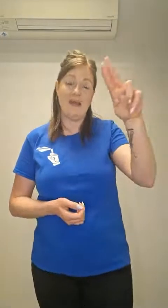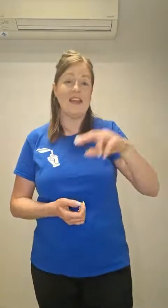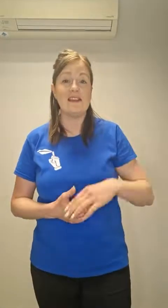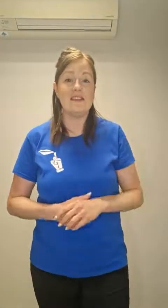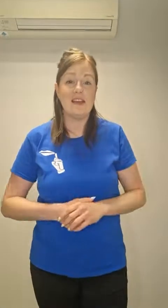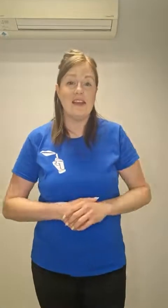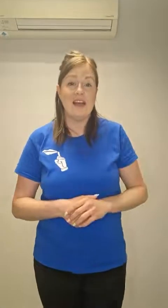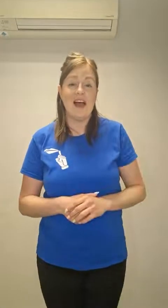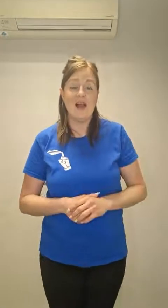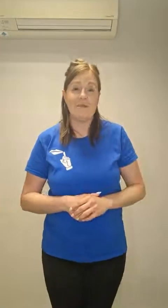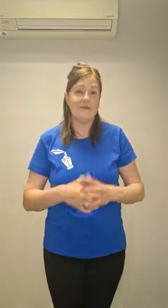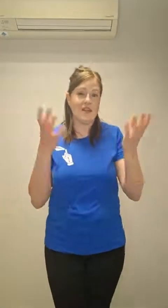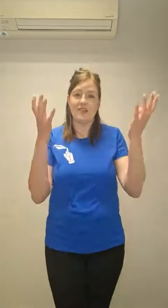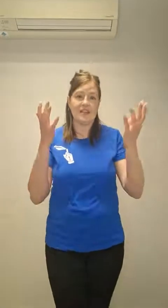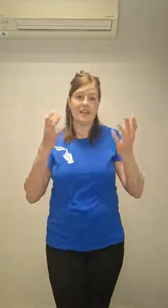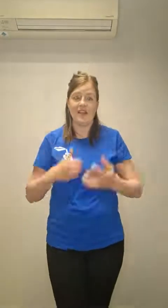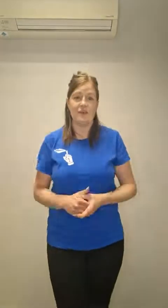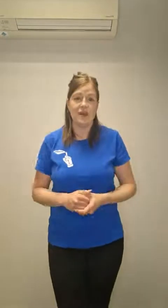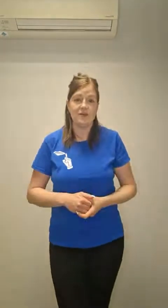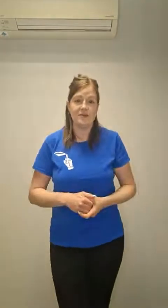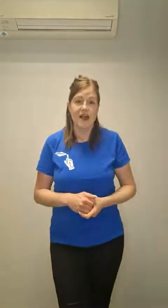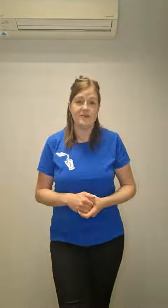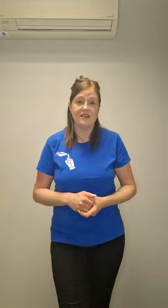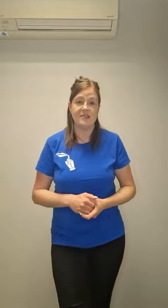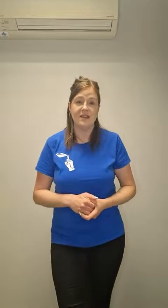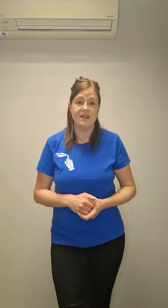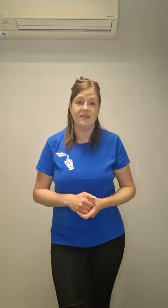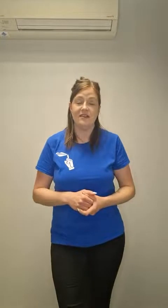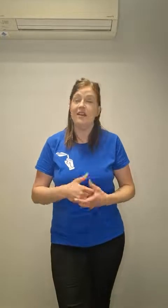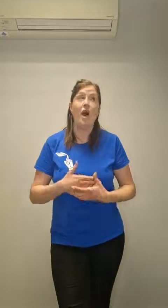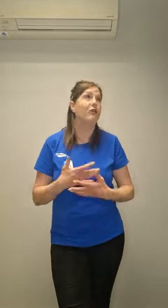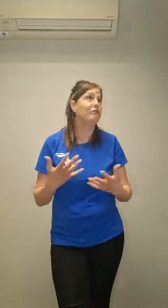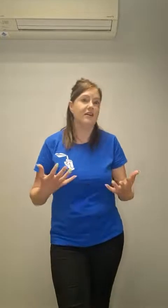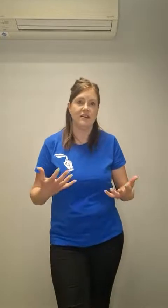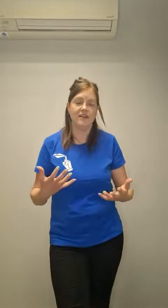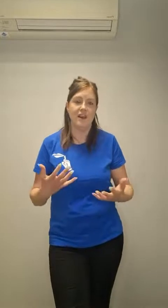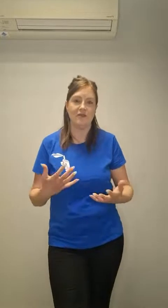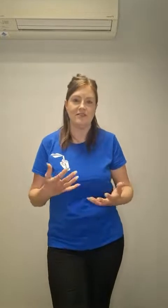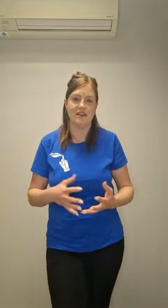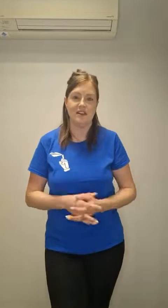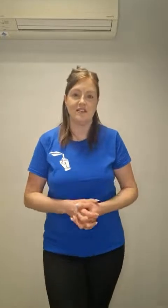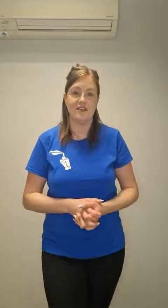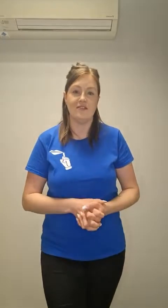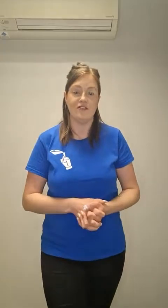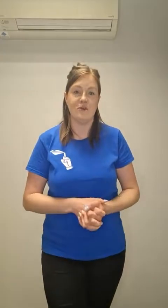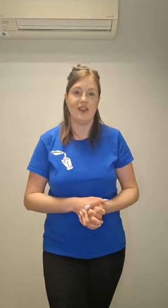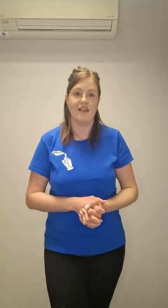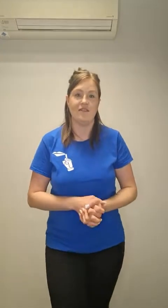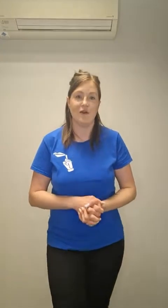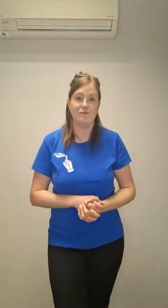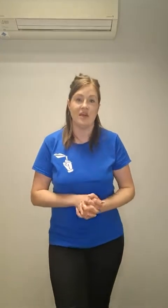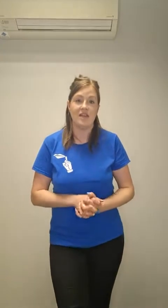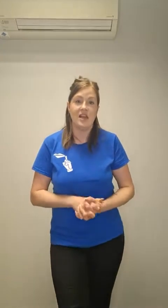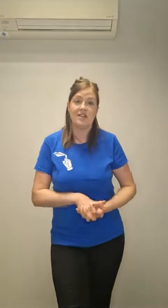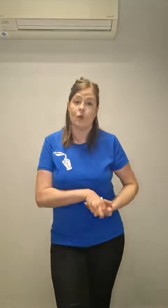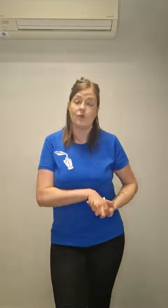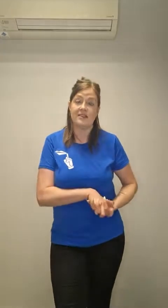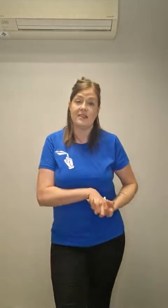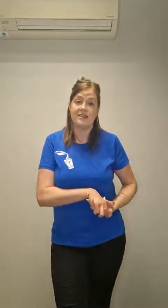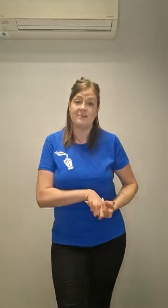is. You know, things like that we would absolutely love to do and get involved with. So send us a